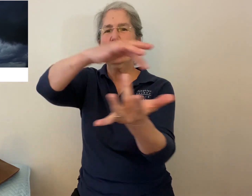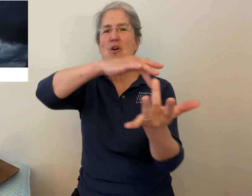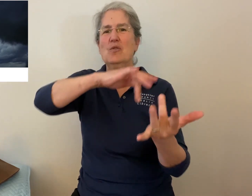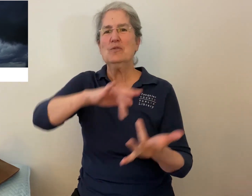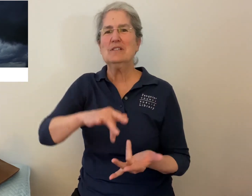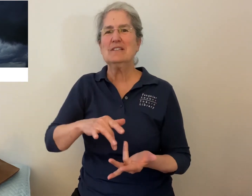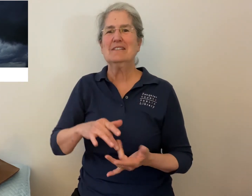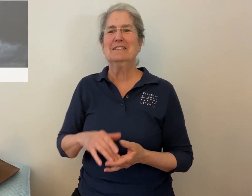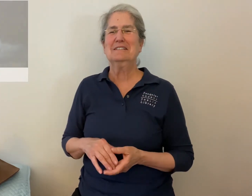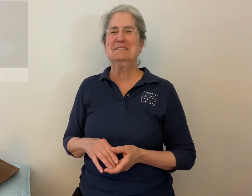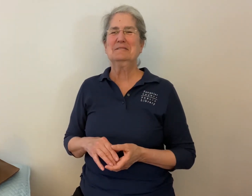Tornadoes.